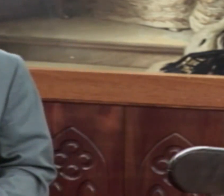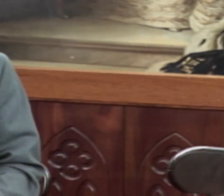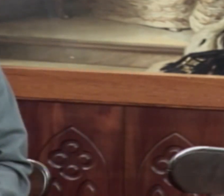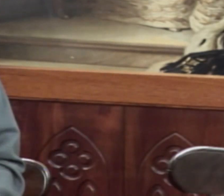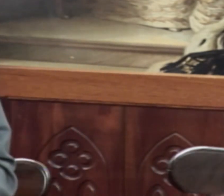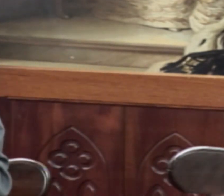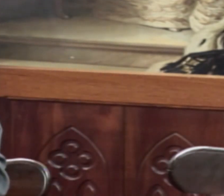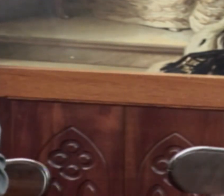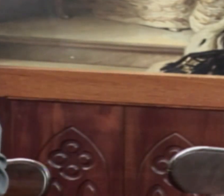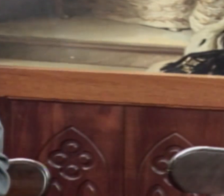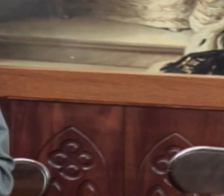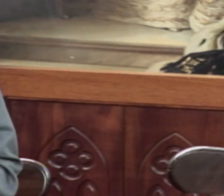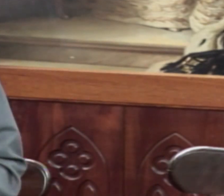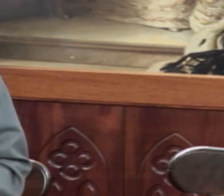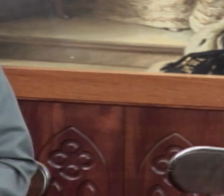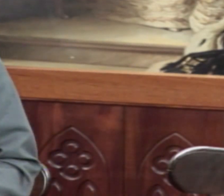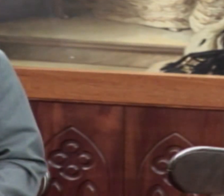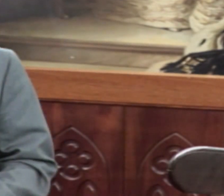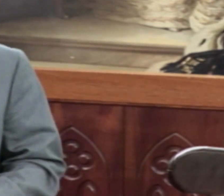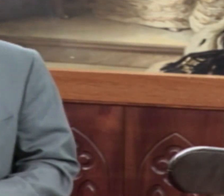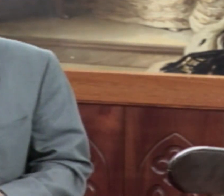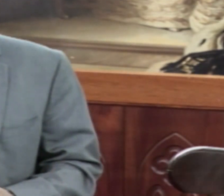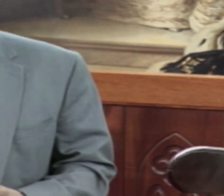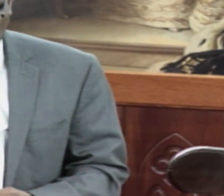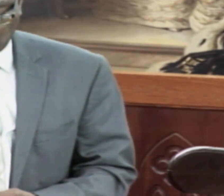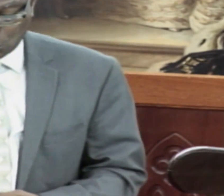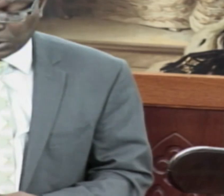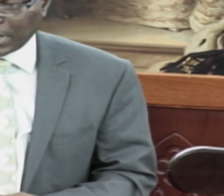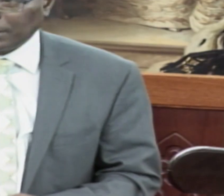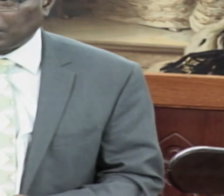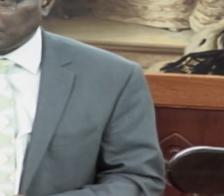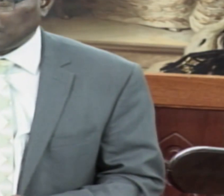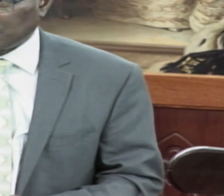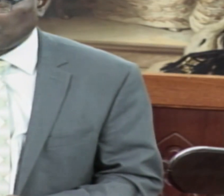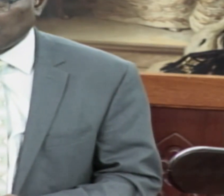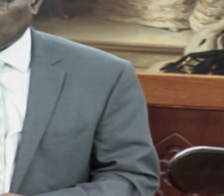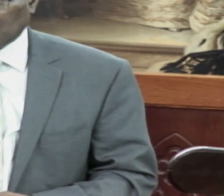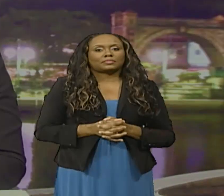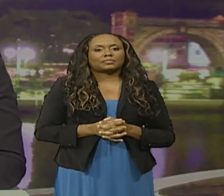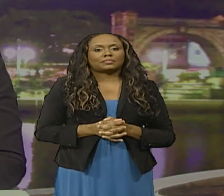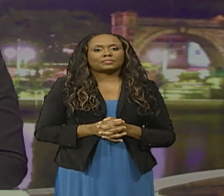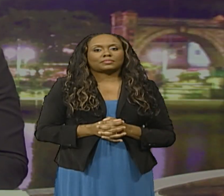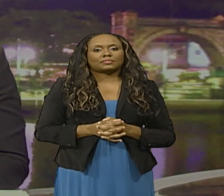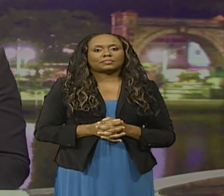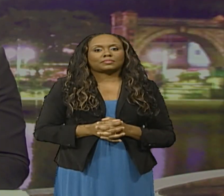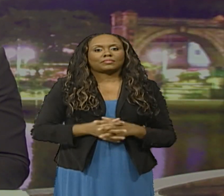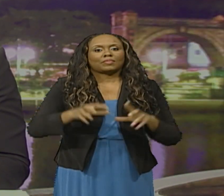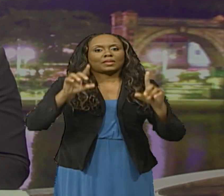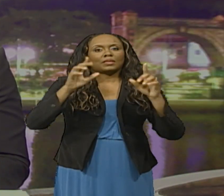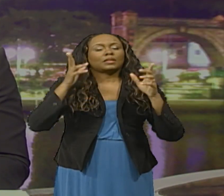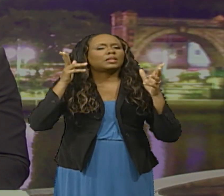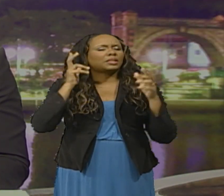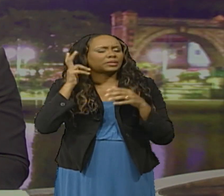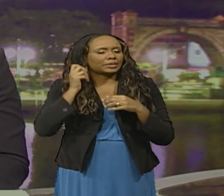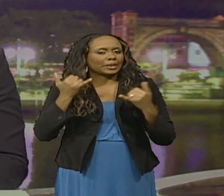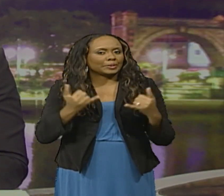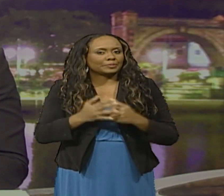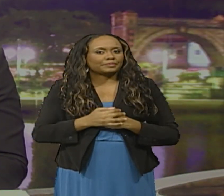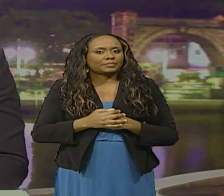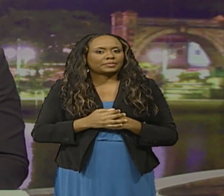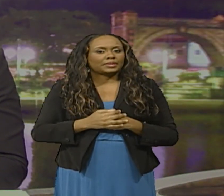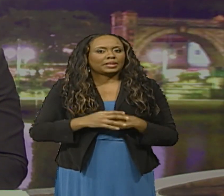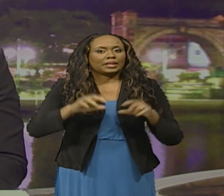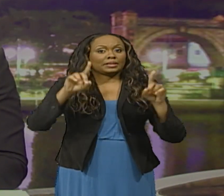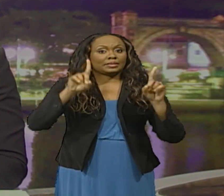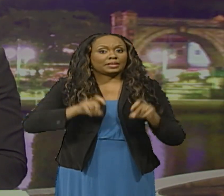transfers that government has to make to those entities. Listen to this. Random testing